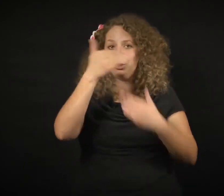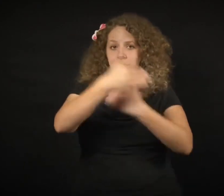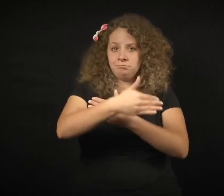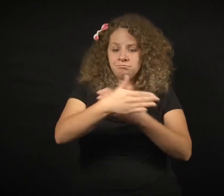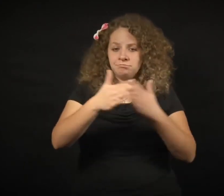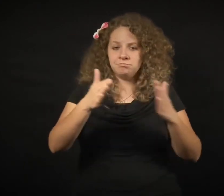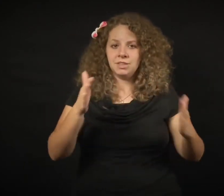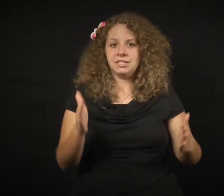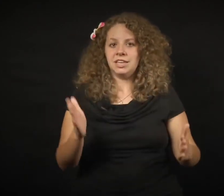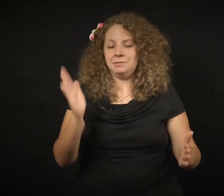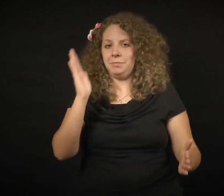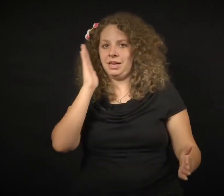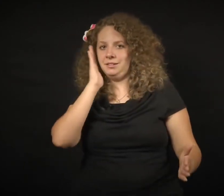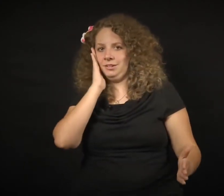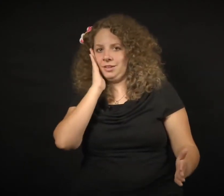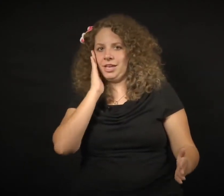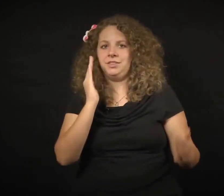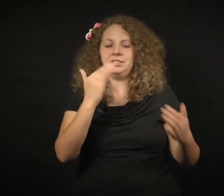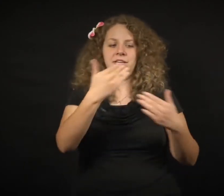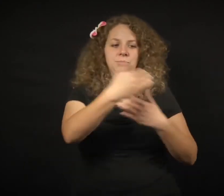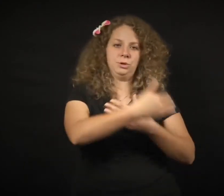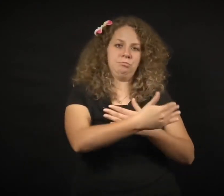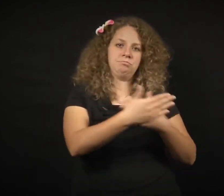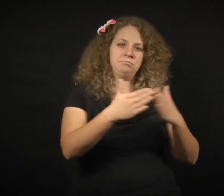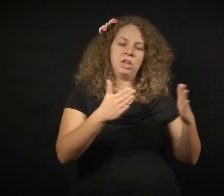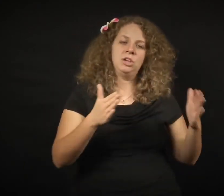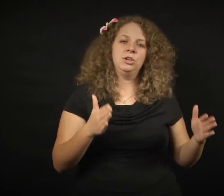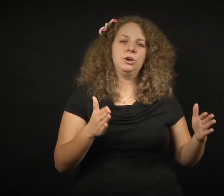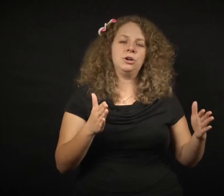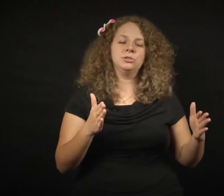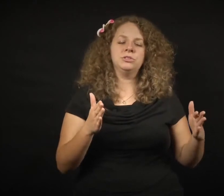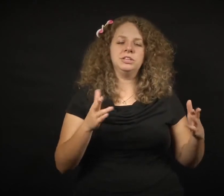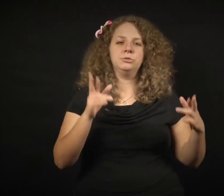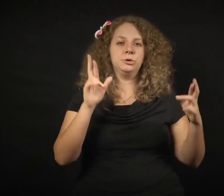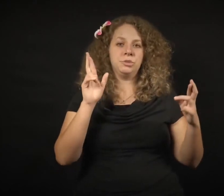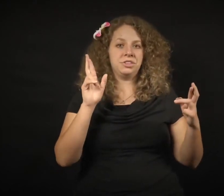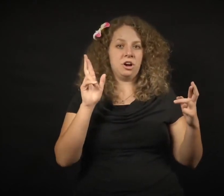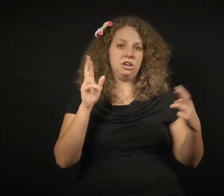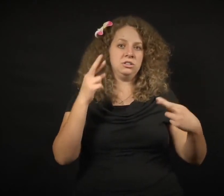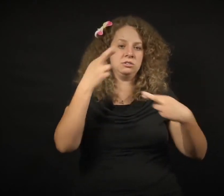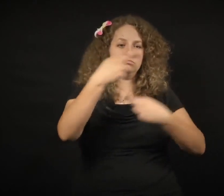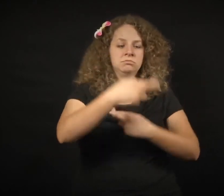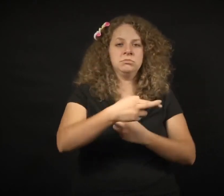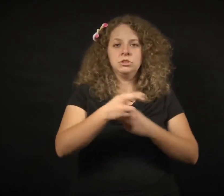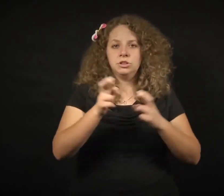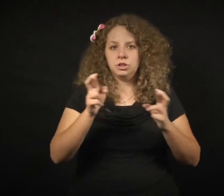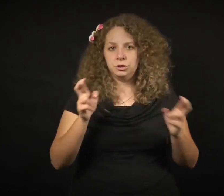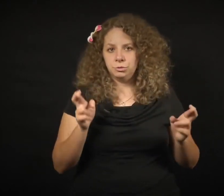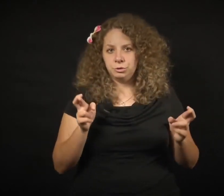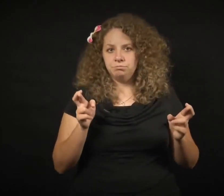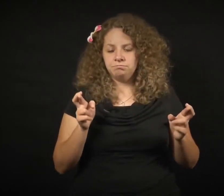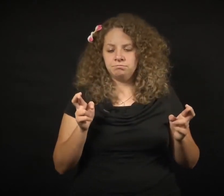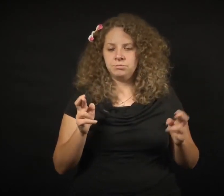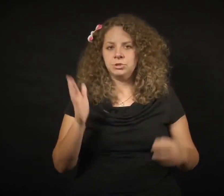Bedroom, the sign bed and the sign room. You'll also see room with R's, the room,